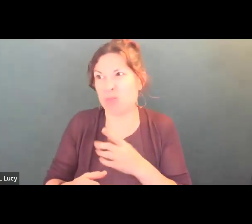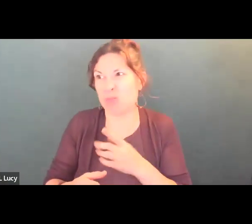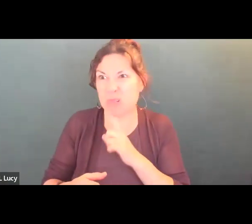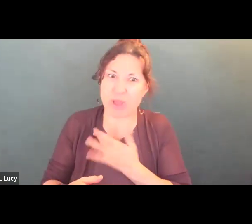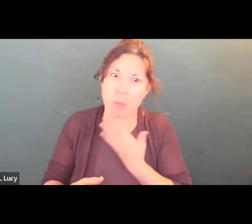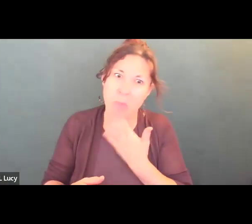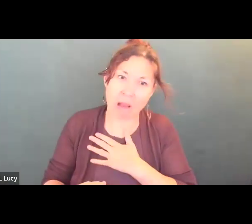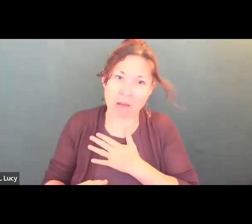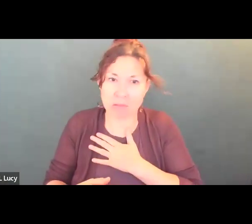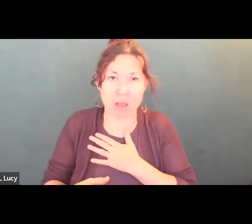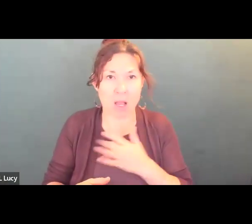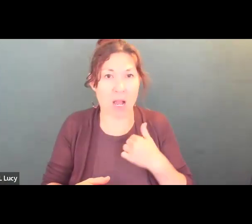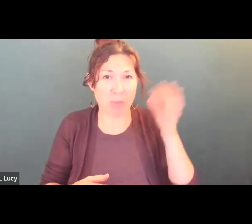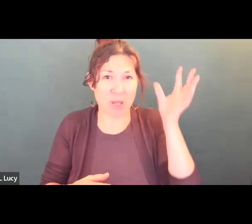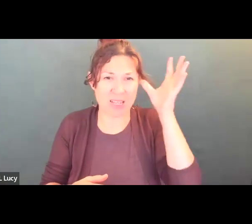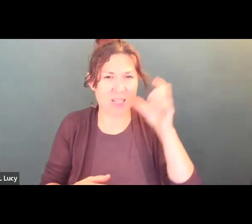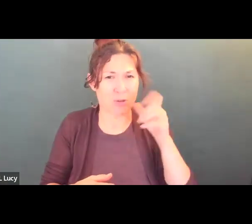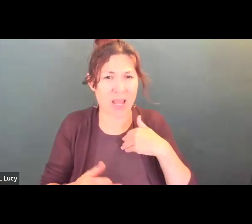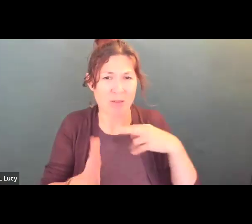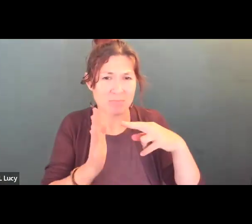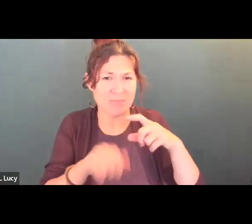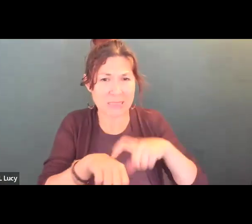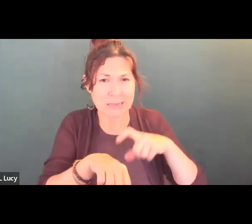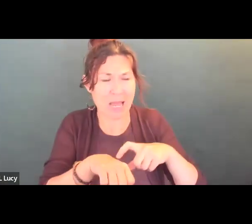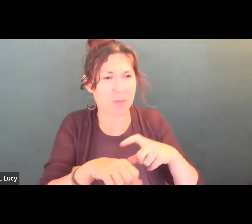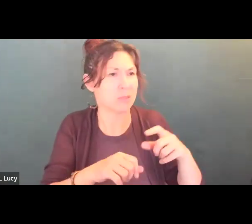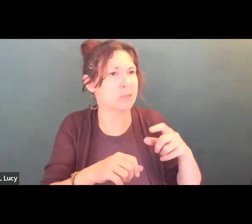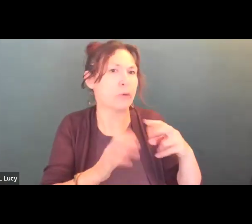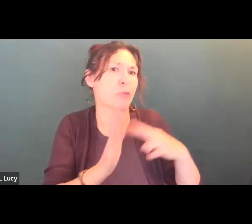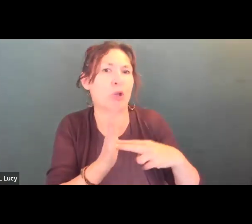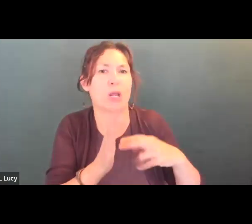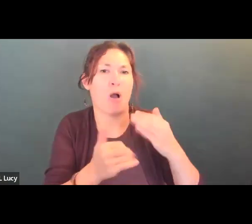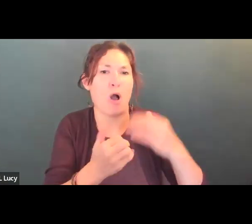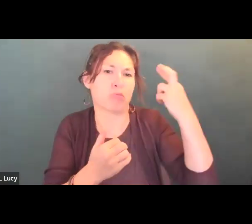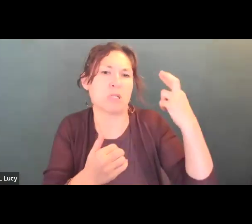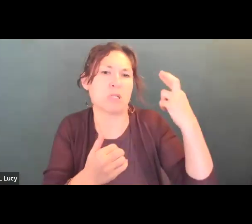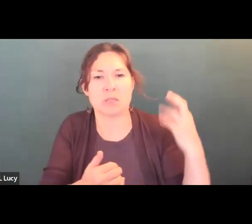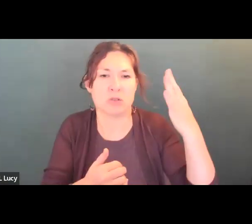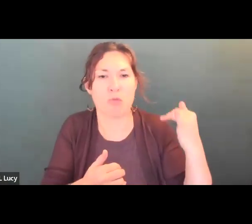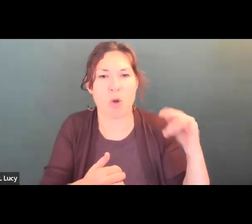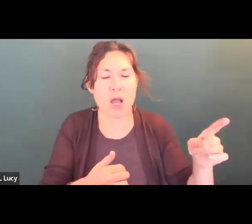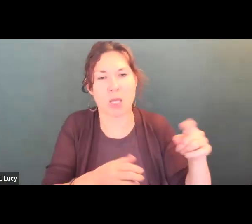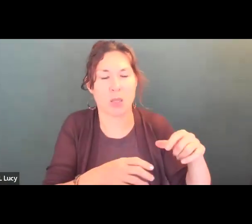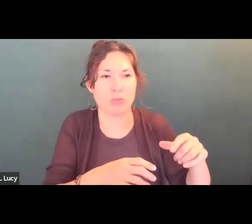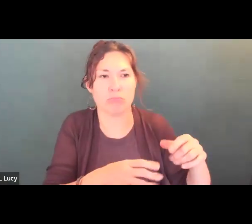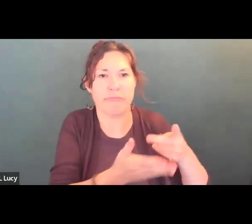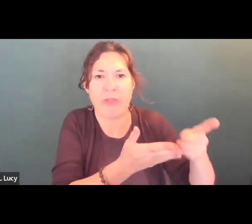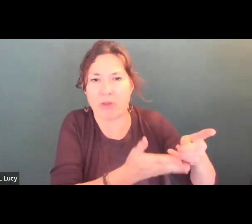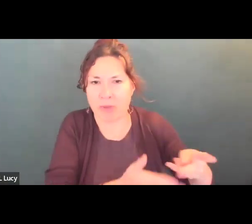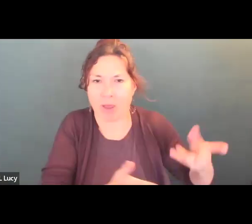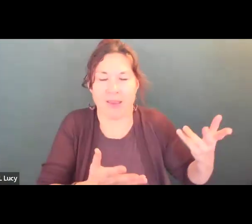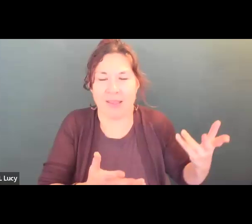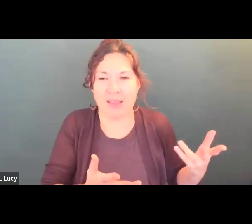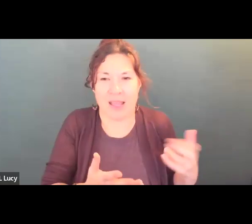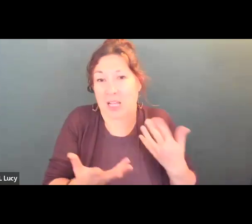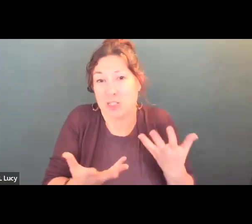I'm just a parent who doesn't have time to read all the like traffic was bad, the computer system was a struggle. I just want to